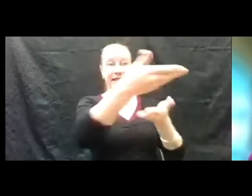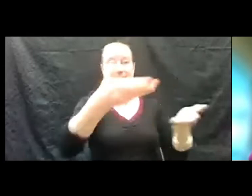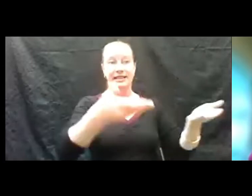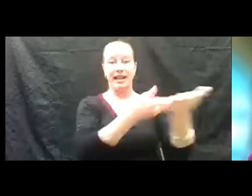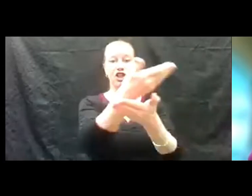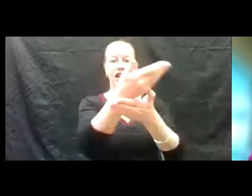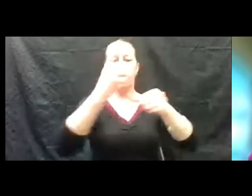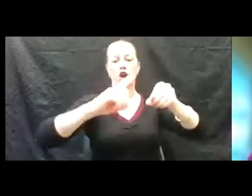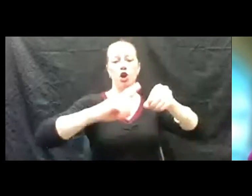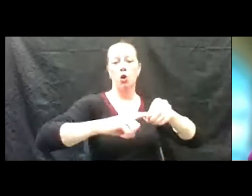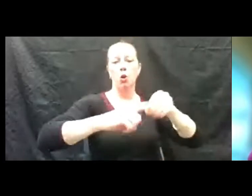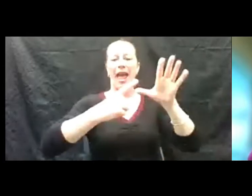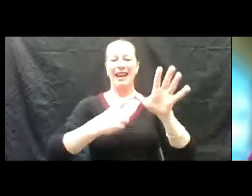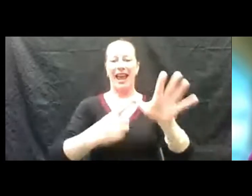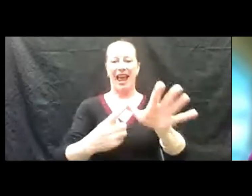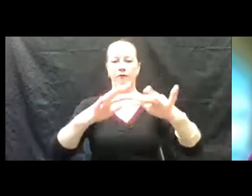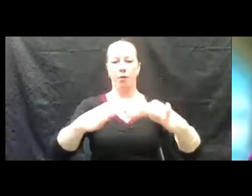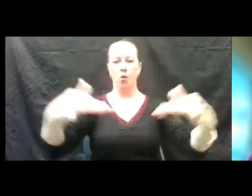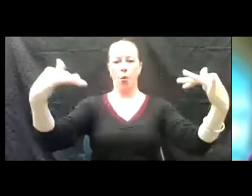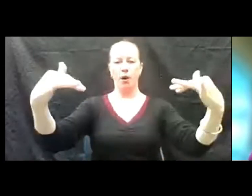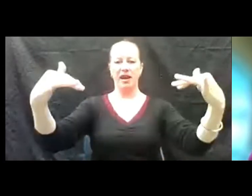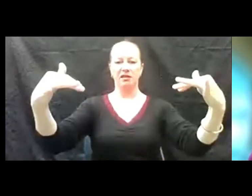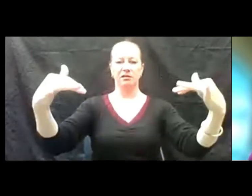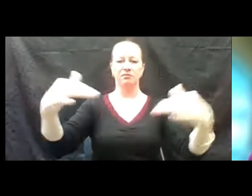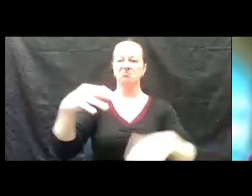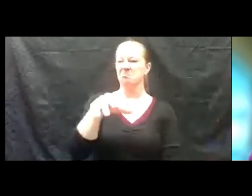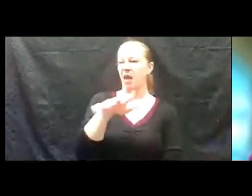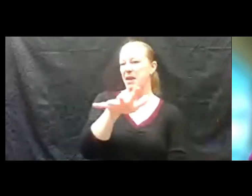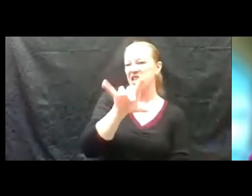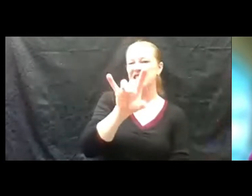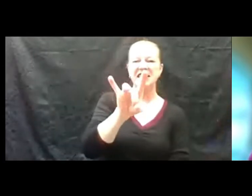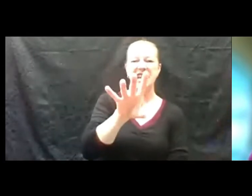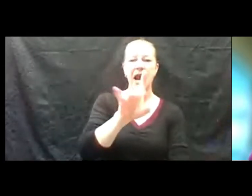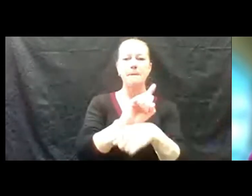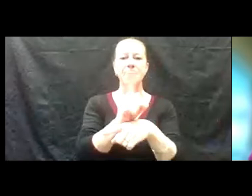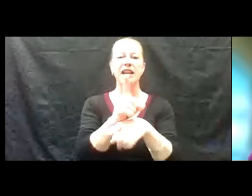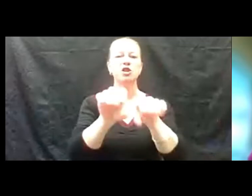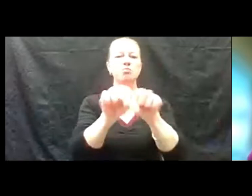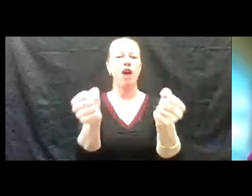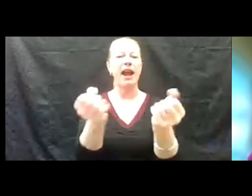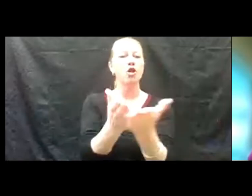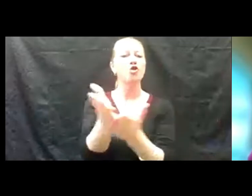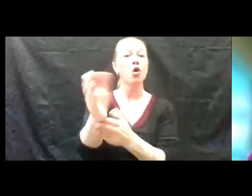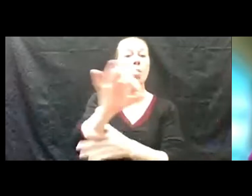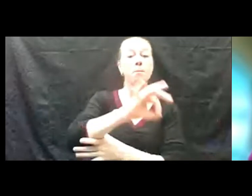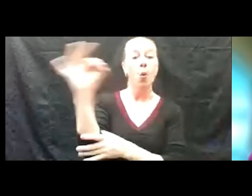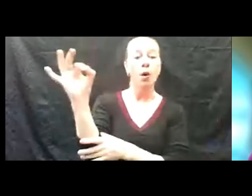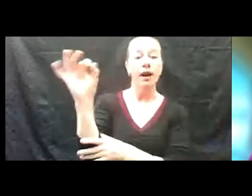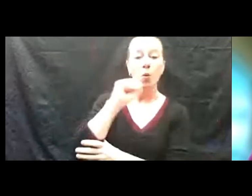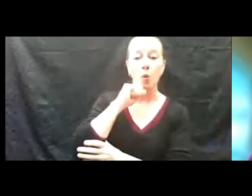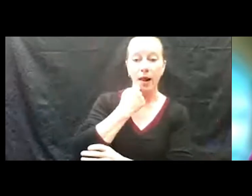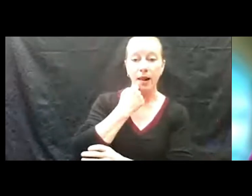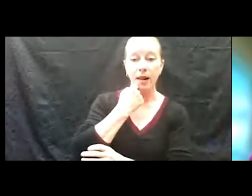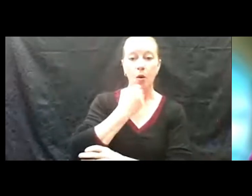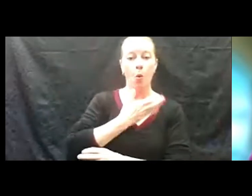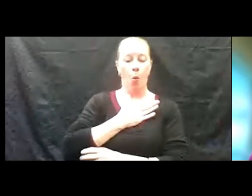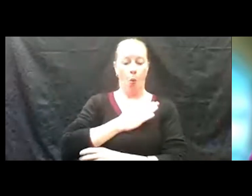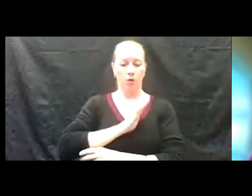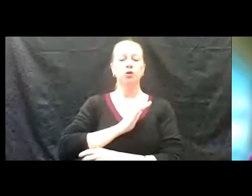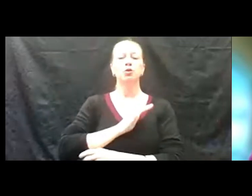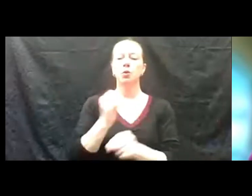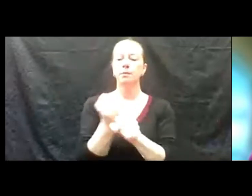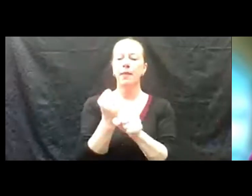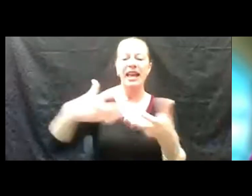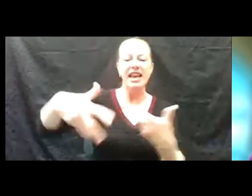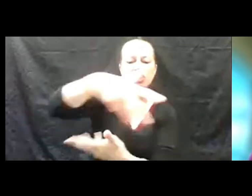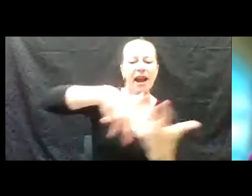Q&A from audience. We will have a couple of 10 minutes break throughout the morning. We want to make things as interactive as